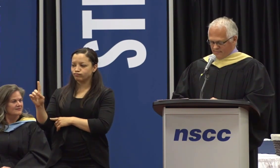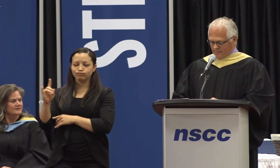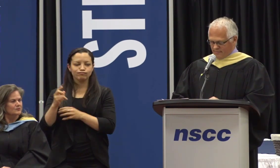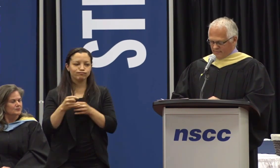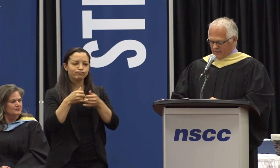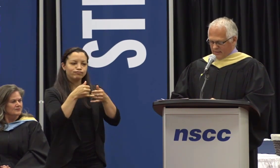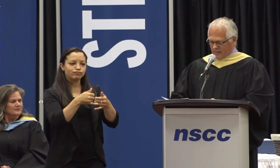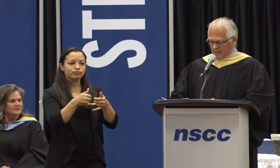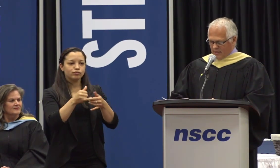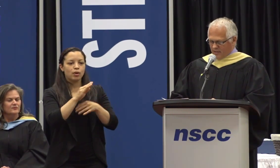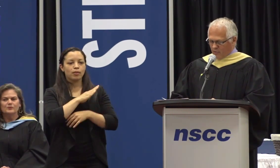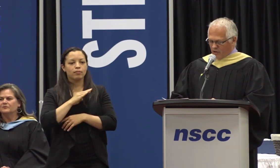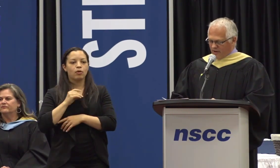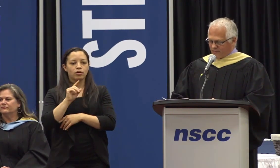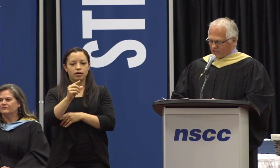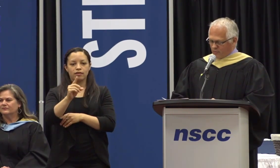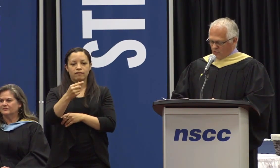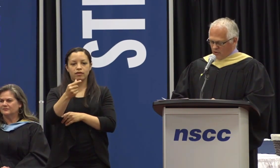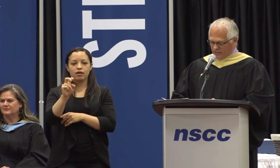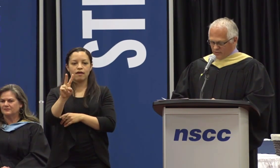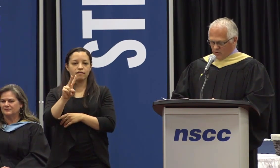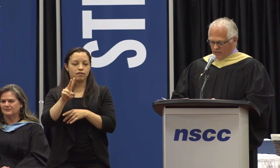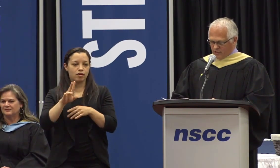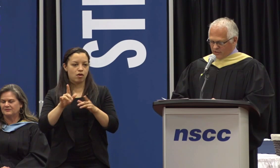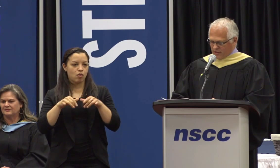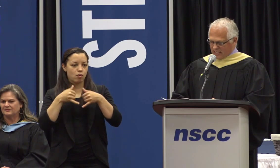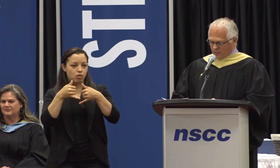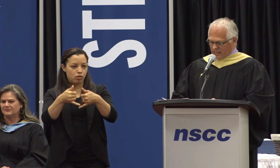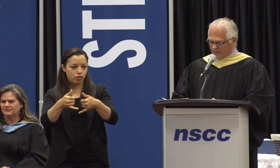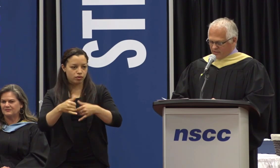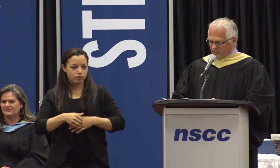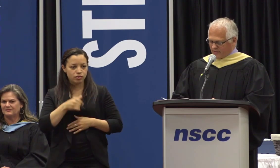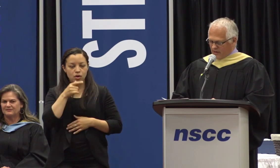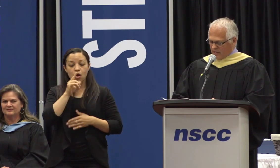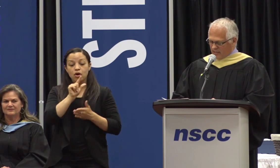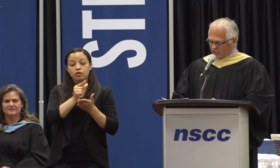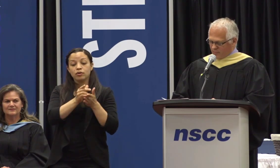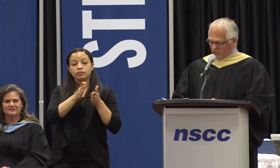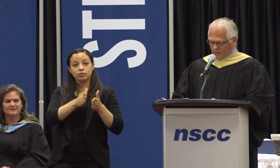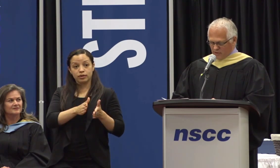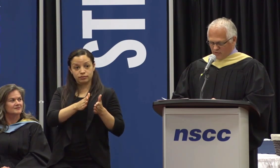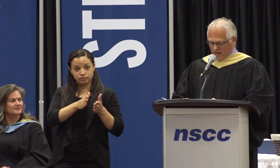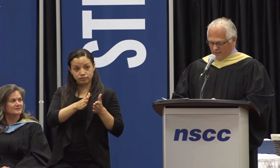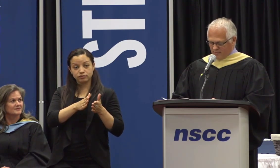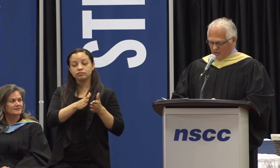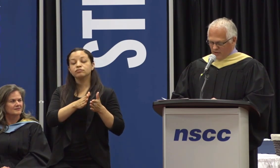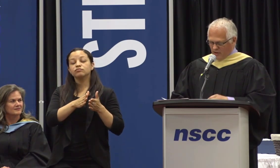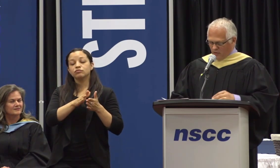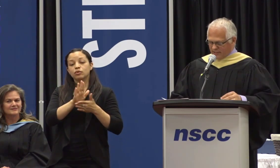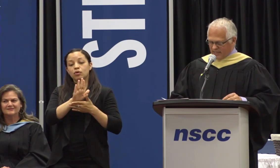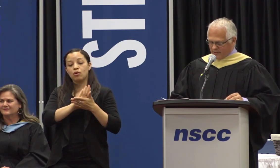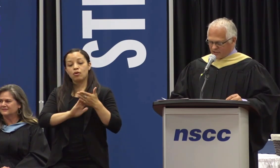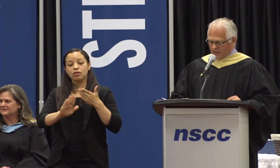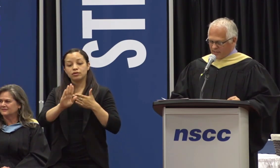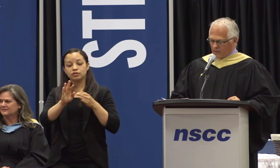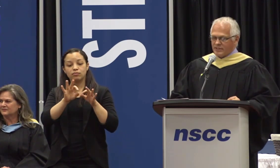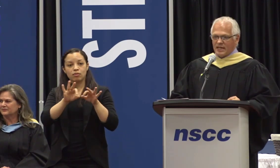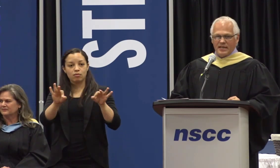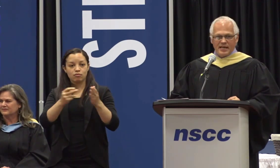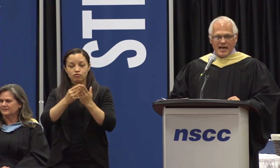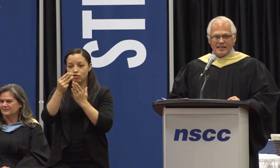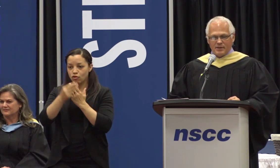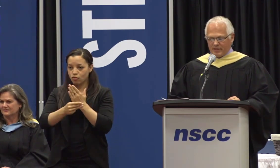Award. The Board of Governors Award is awarded to a graduating student of a college diploma program who has